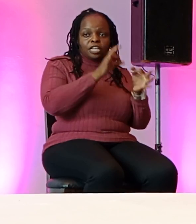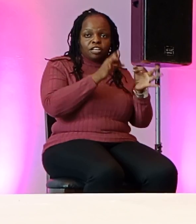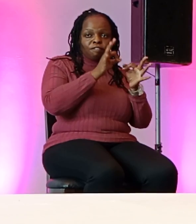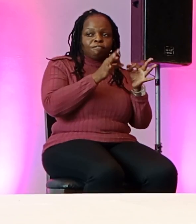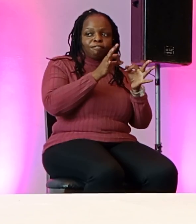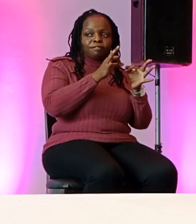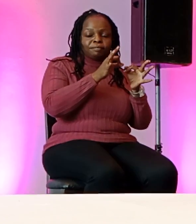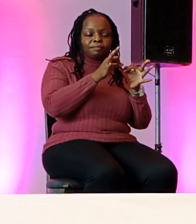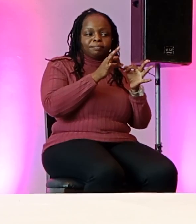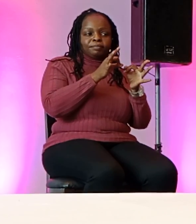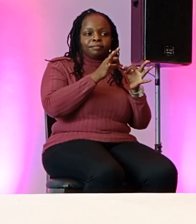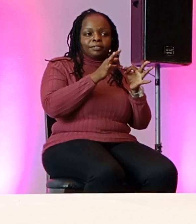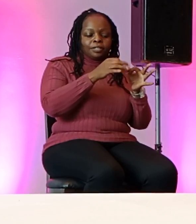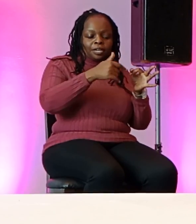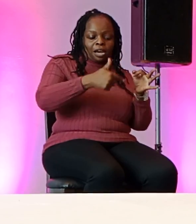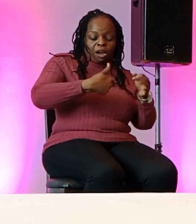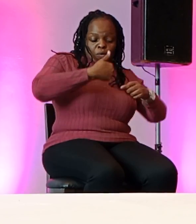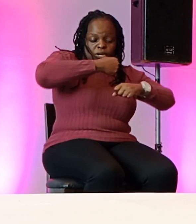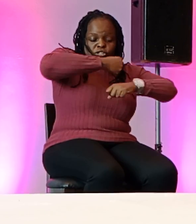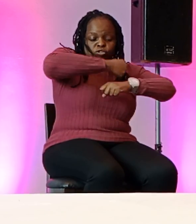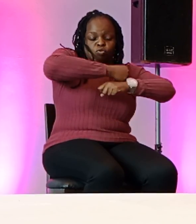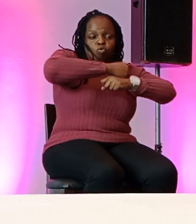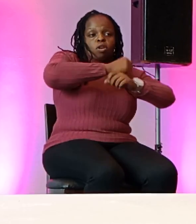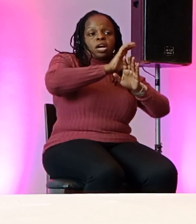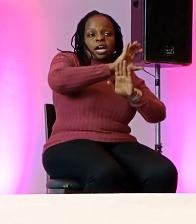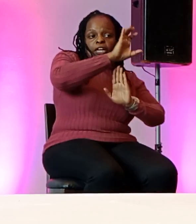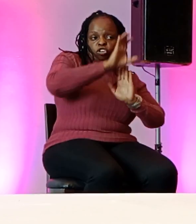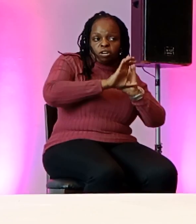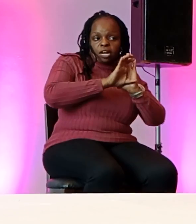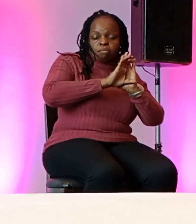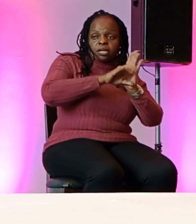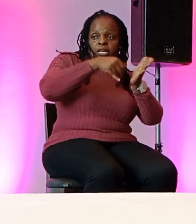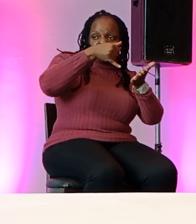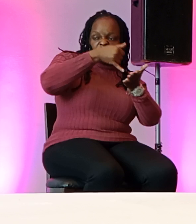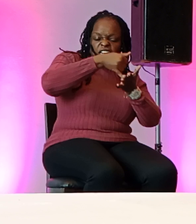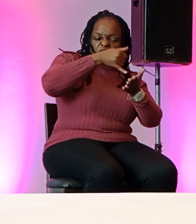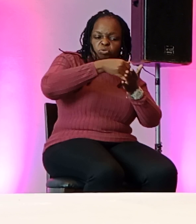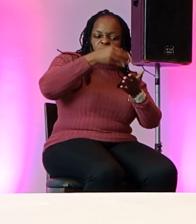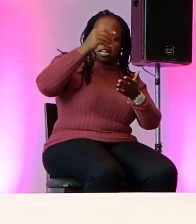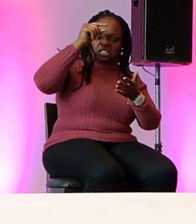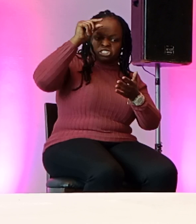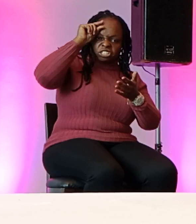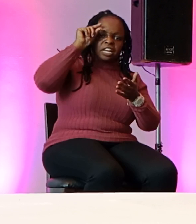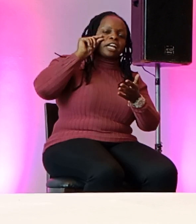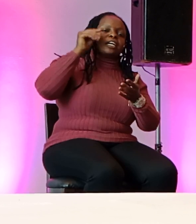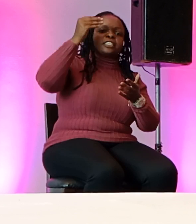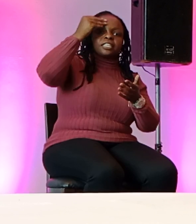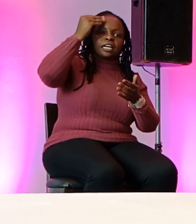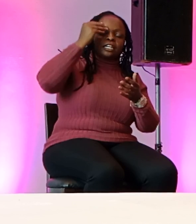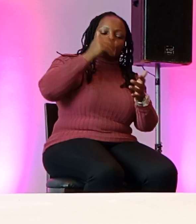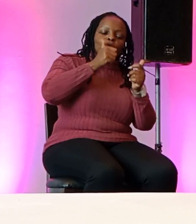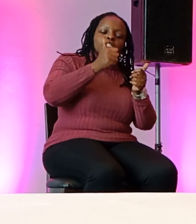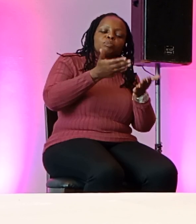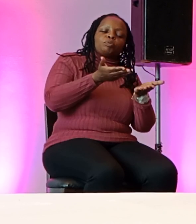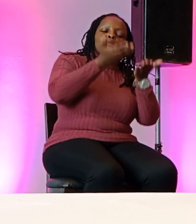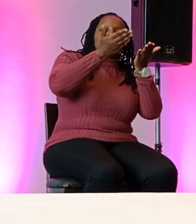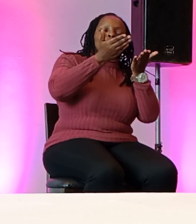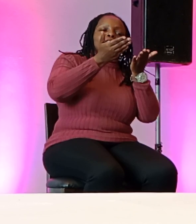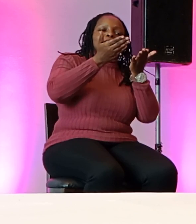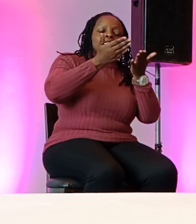our school curriculum, we included gender studies that promoted mutual